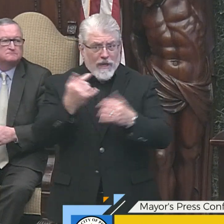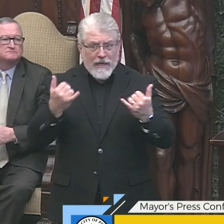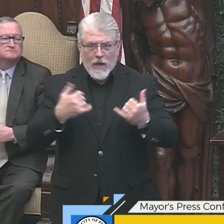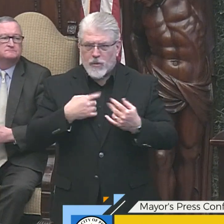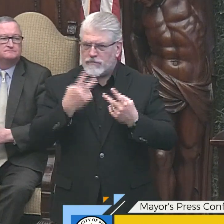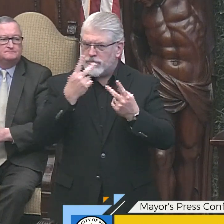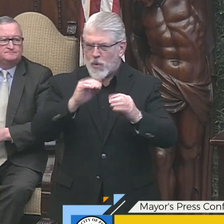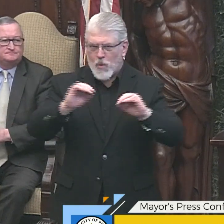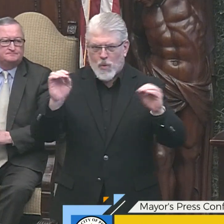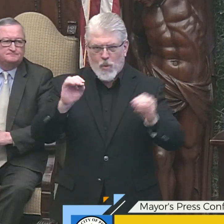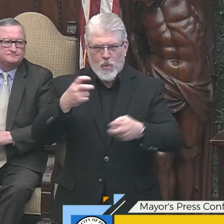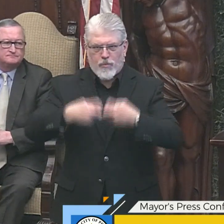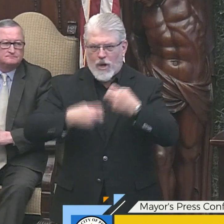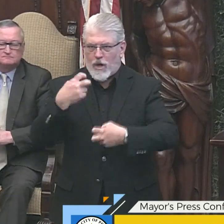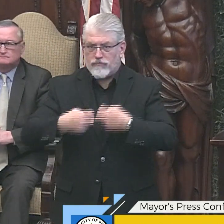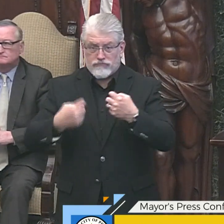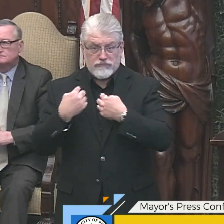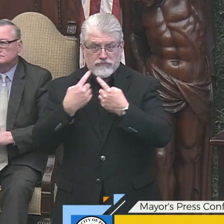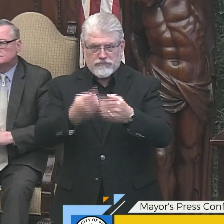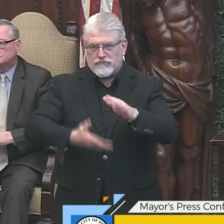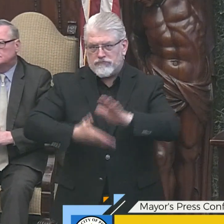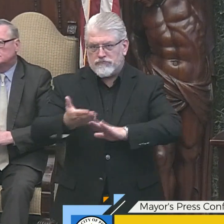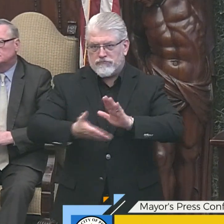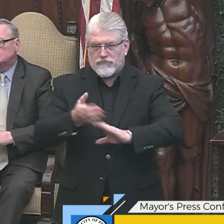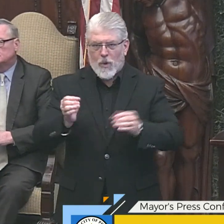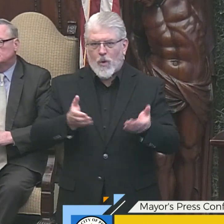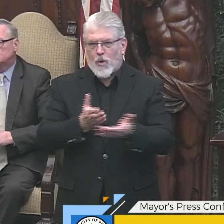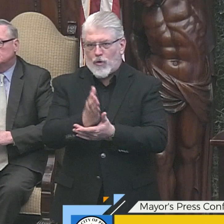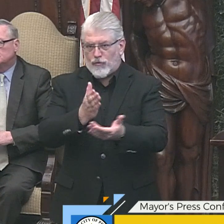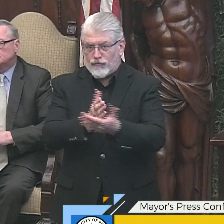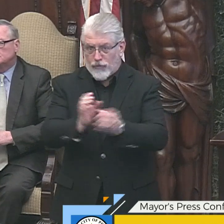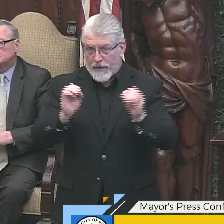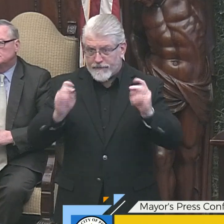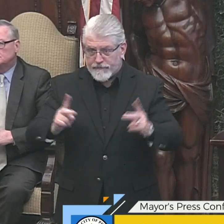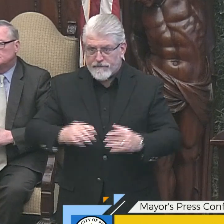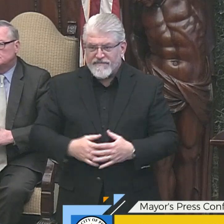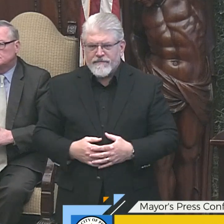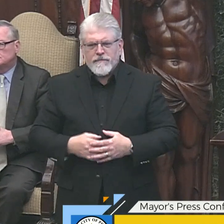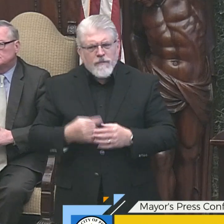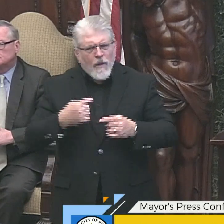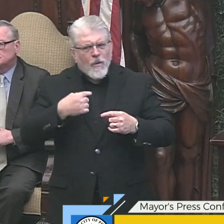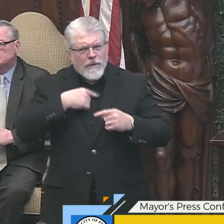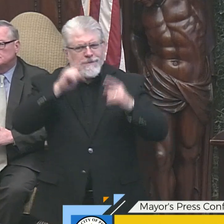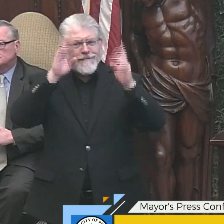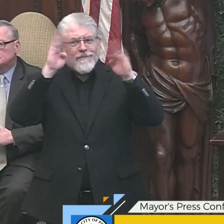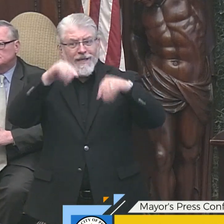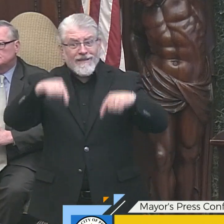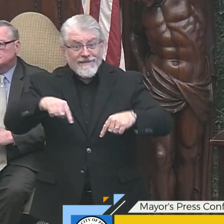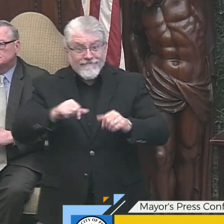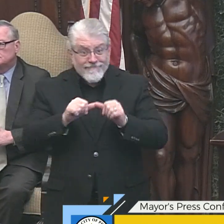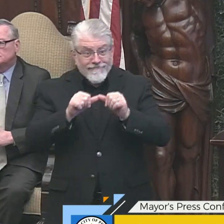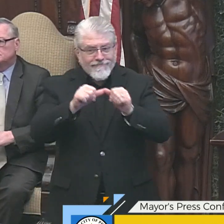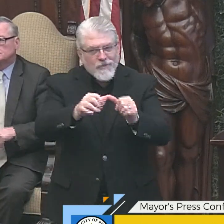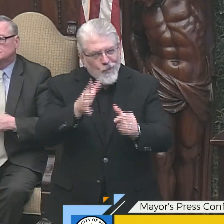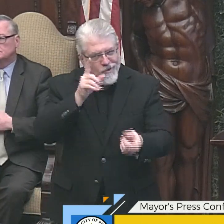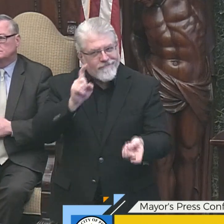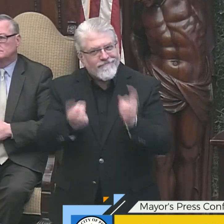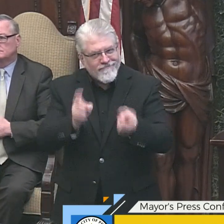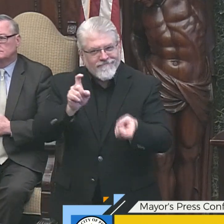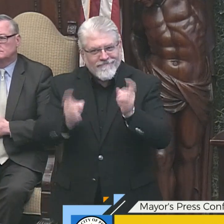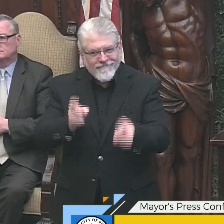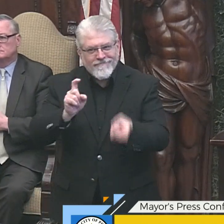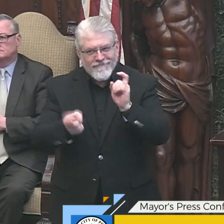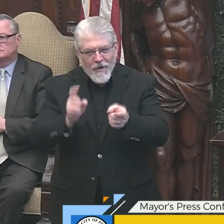kind, but we do expect that as conditions change, we would implement further service reductions across the